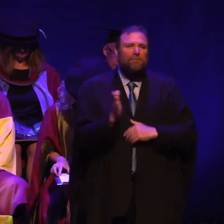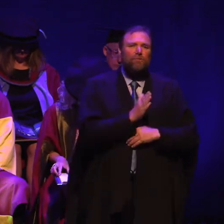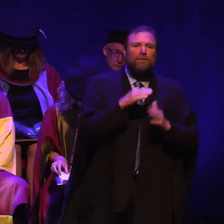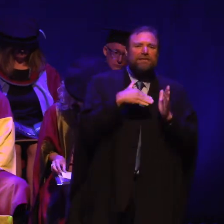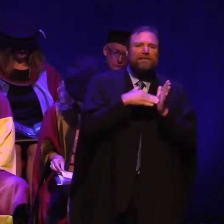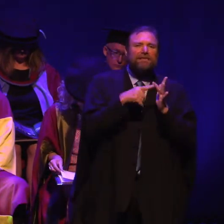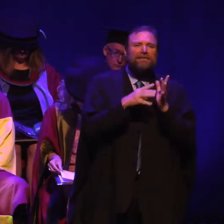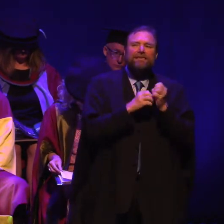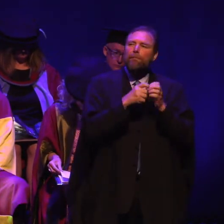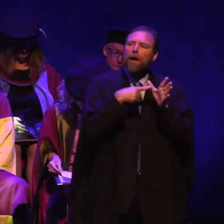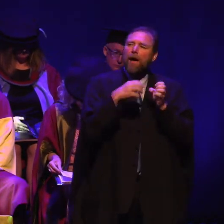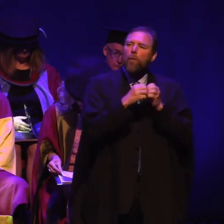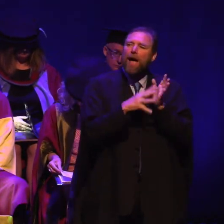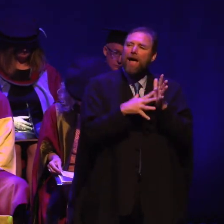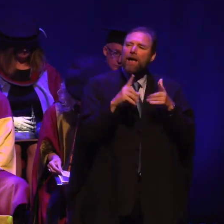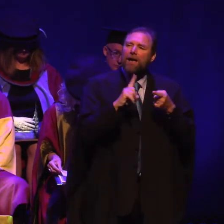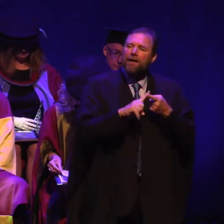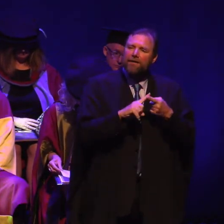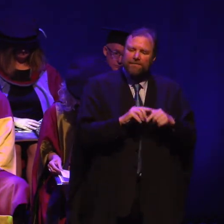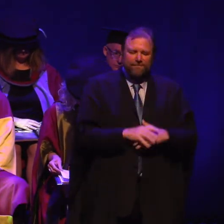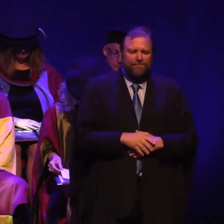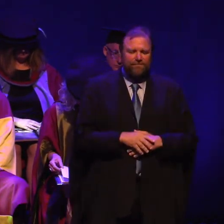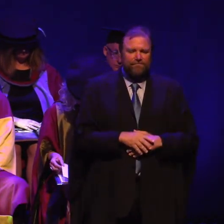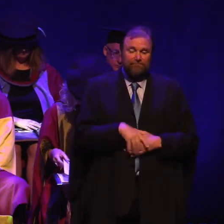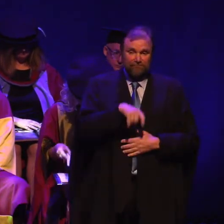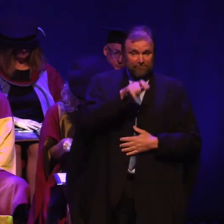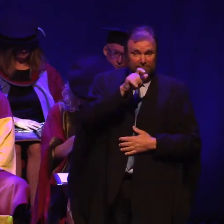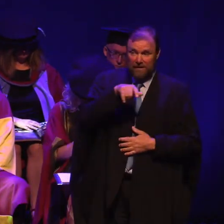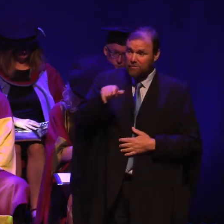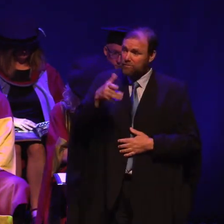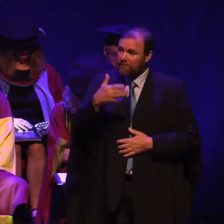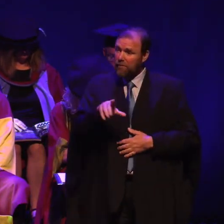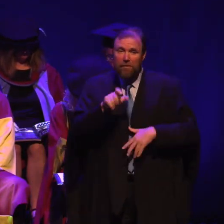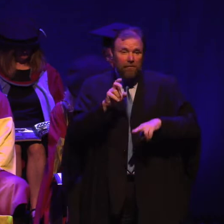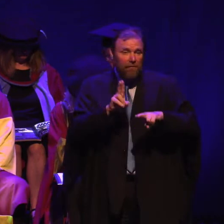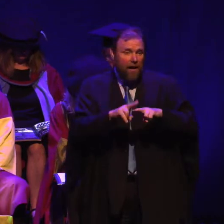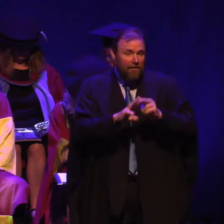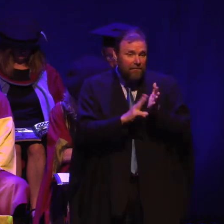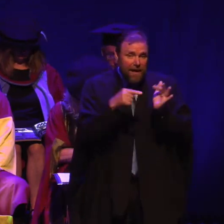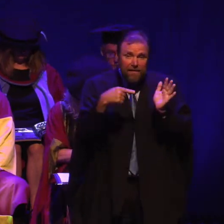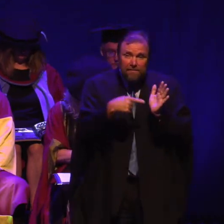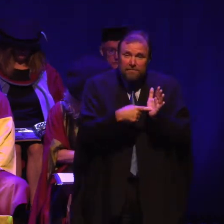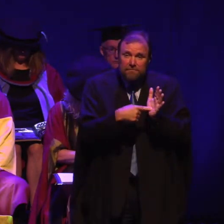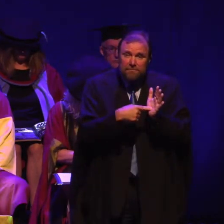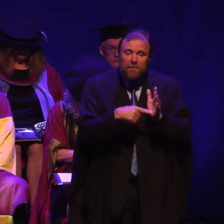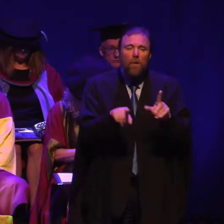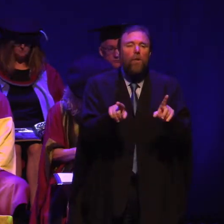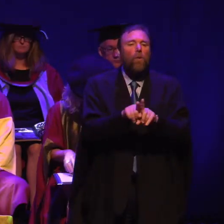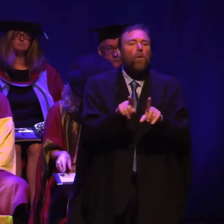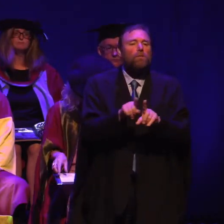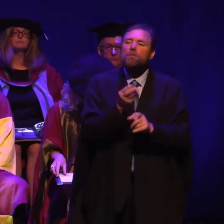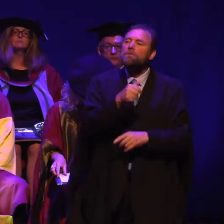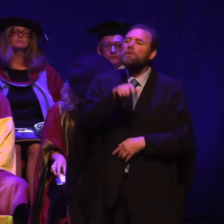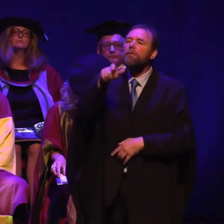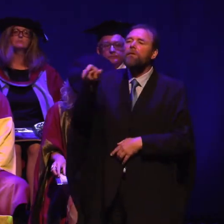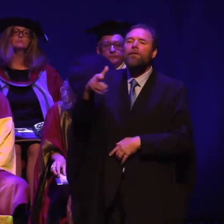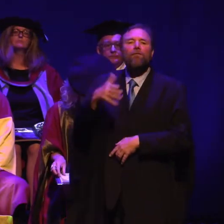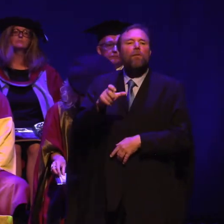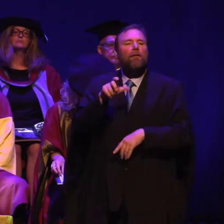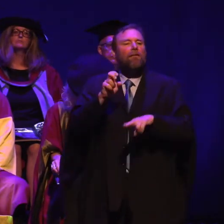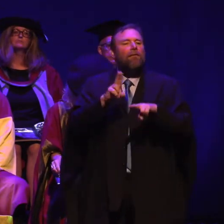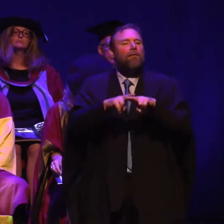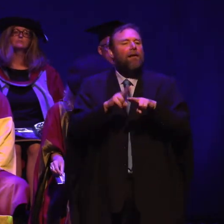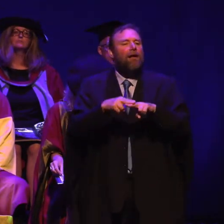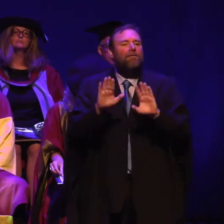And this morning, in addition to students from Cardiff Metropolitan University, we're delighted to welcome students from Cardiff and